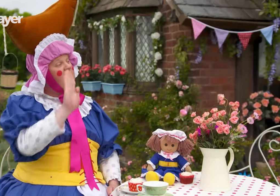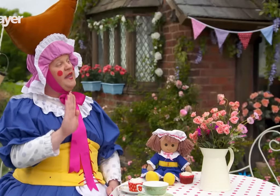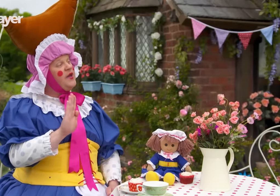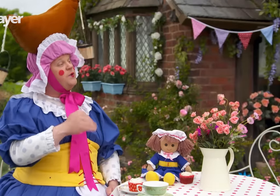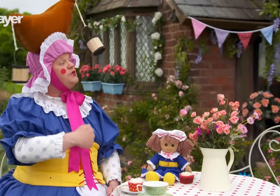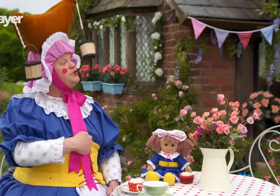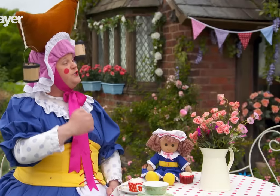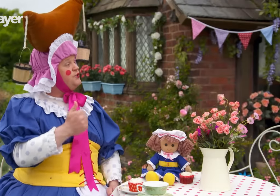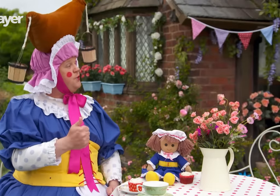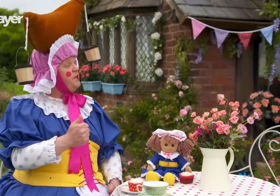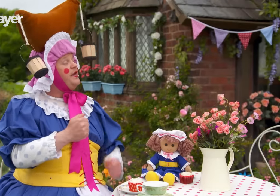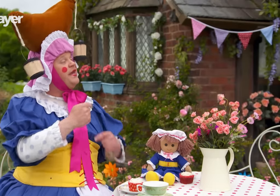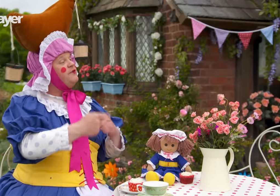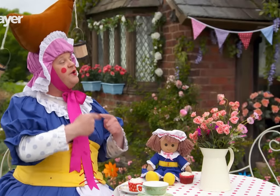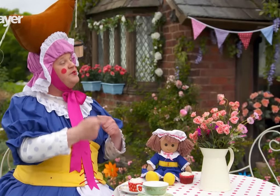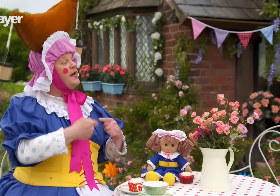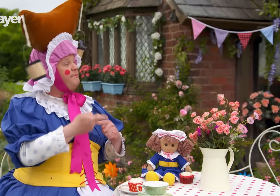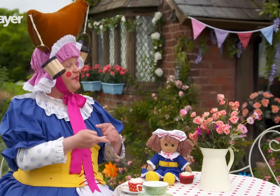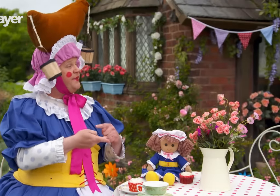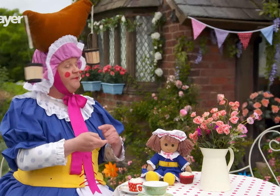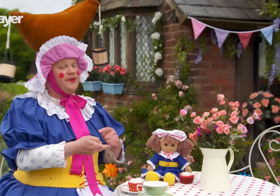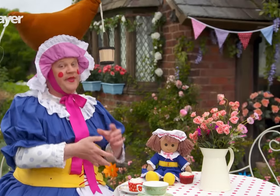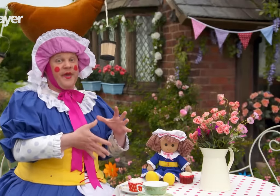Helio, Superhero Tumble. Hiccup!